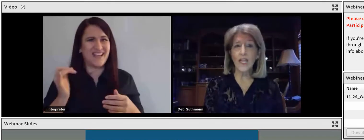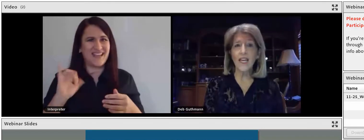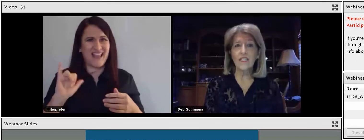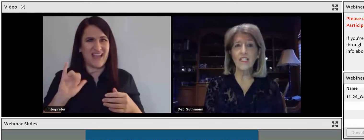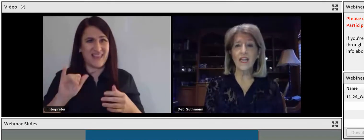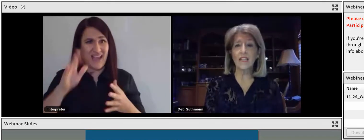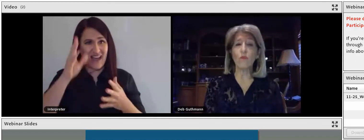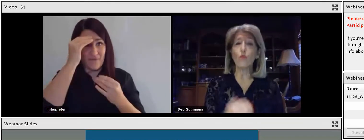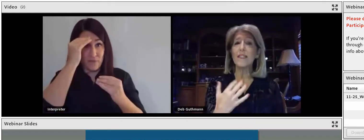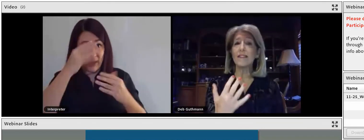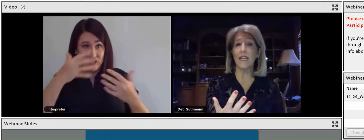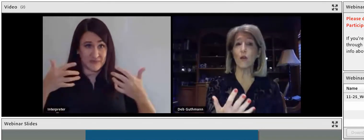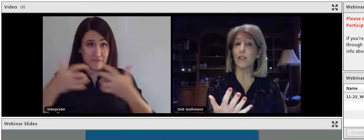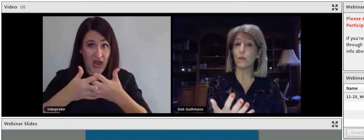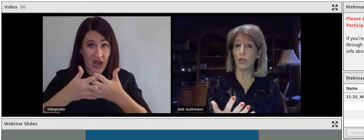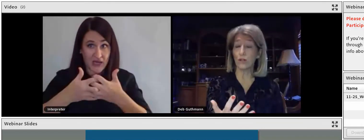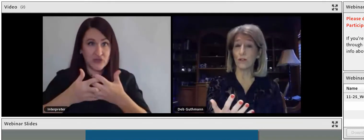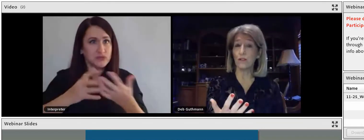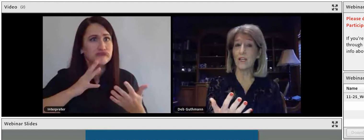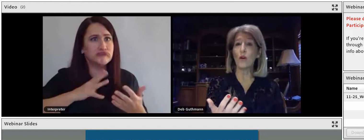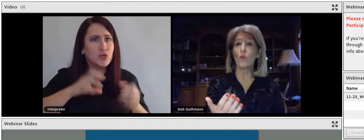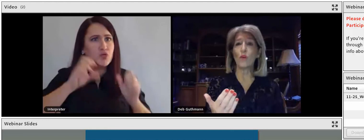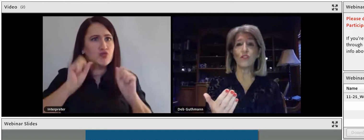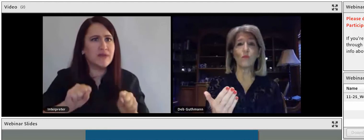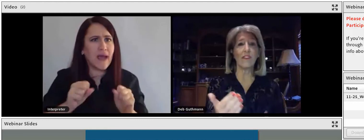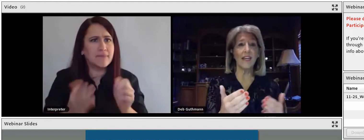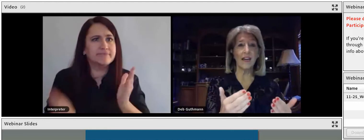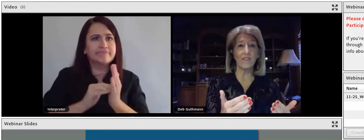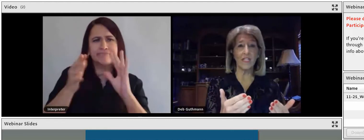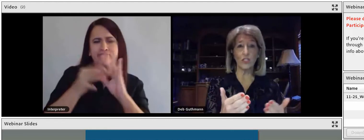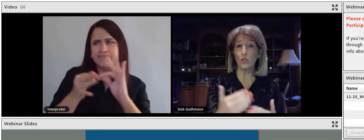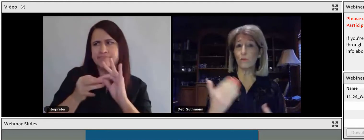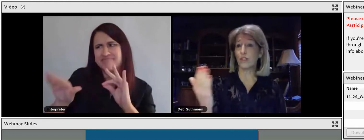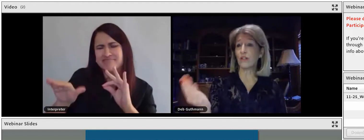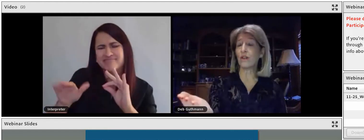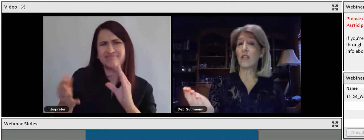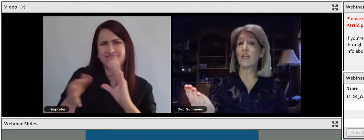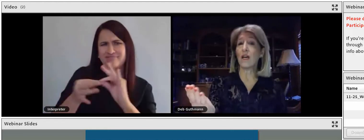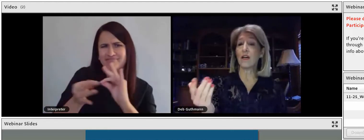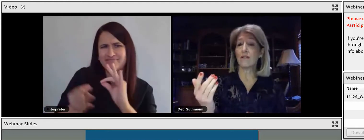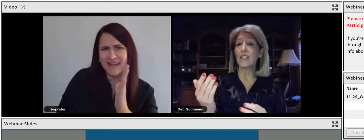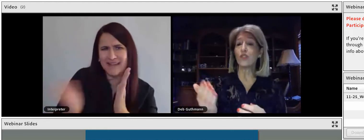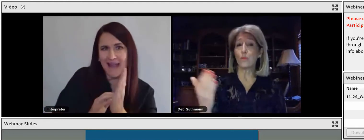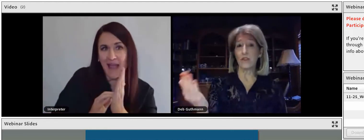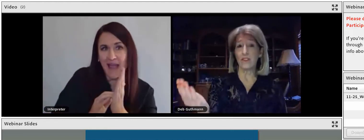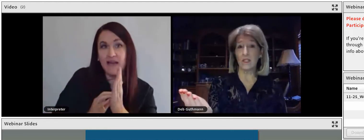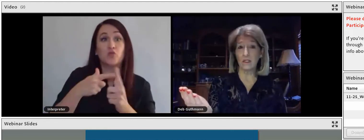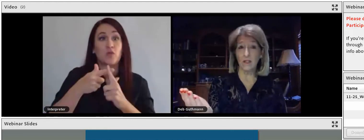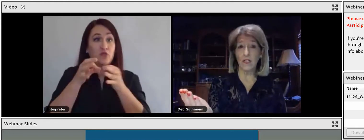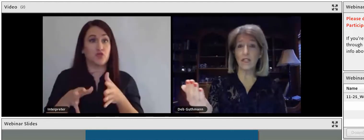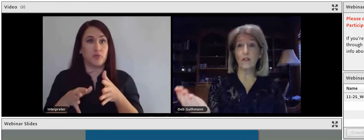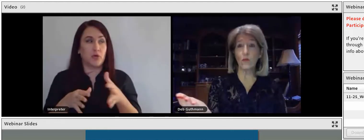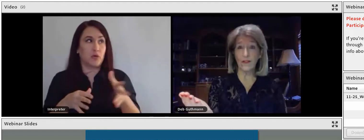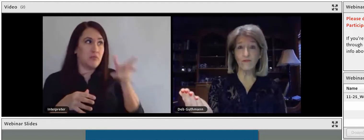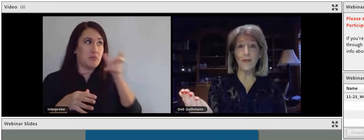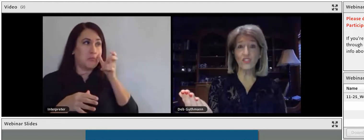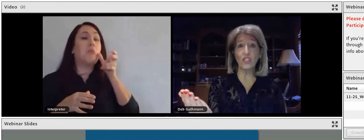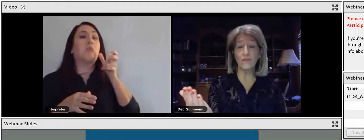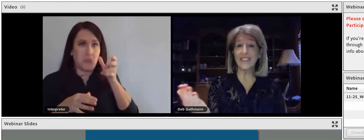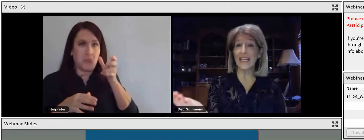information matches, it's okay to restate what you heard, which will then have the interpreter interpret